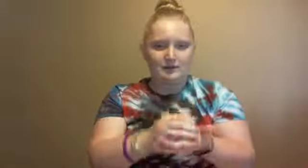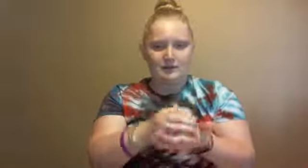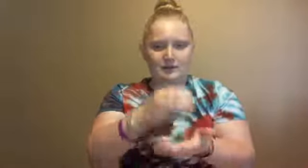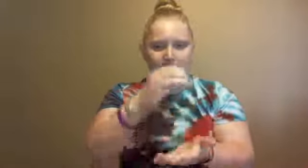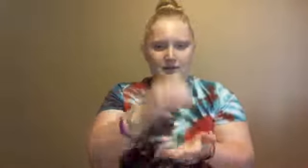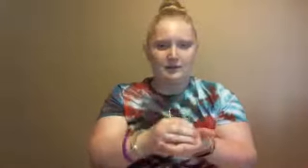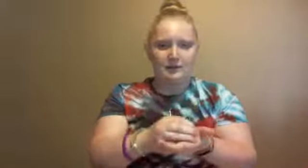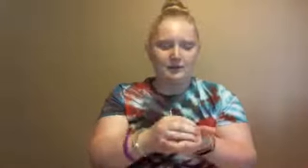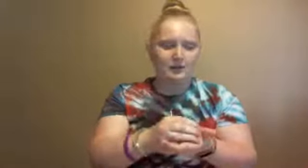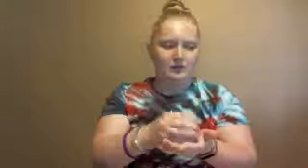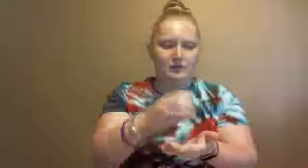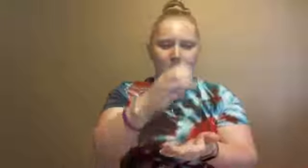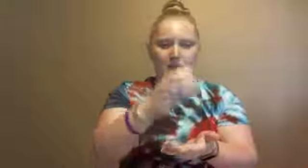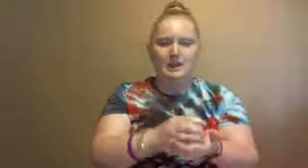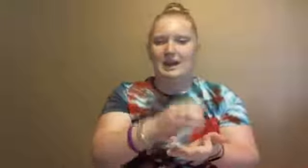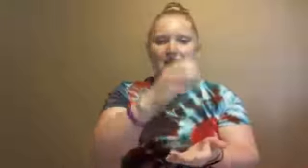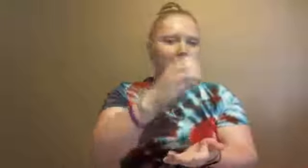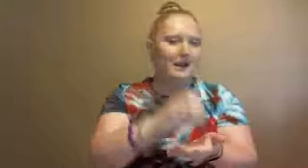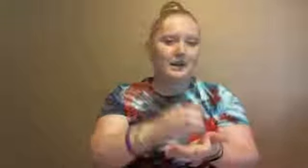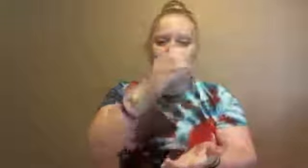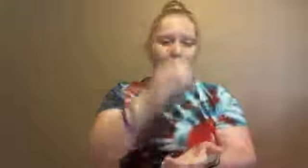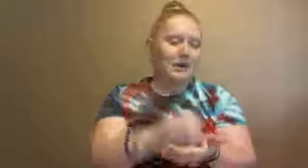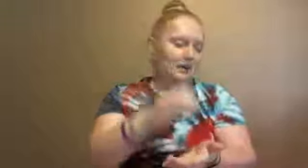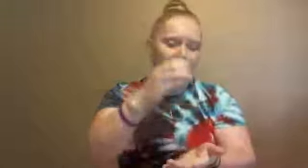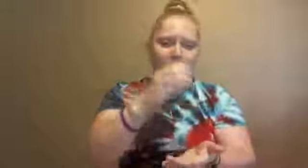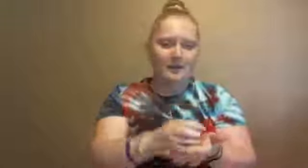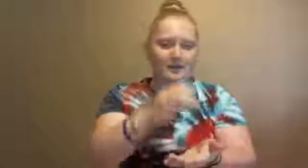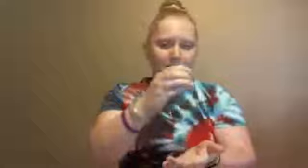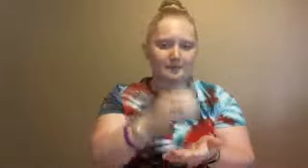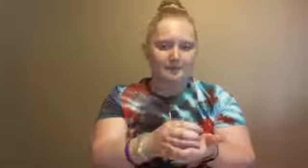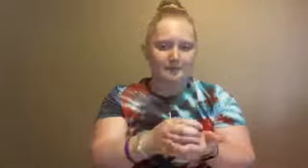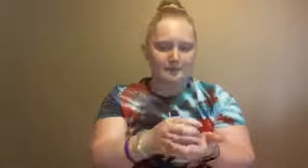just kind of make a cup out of the air.